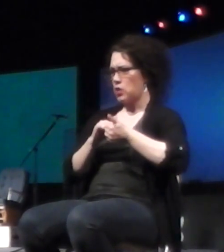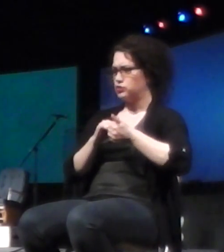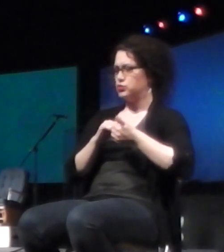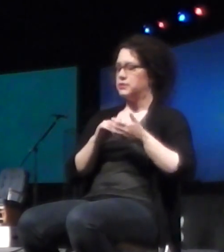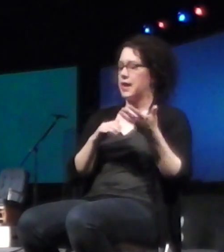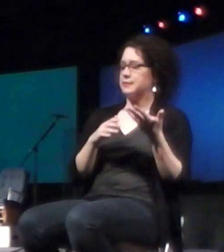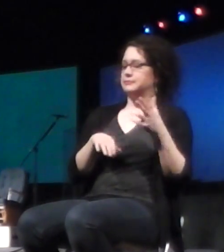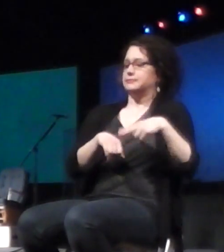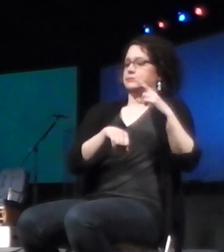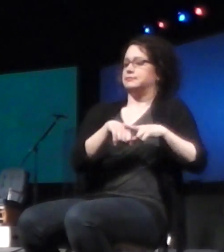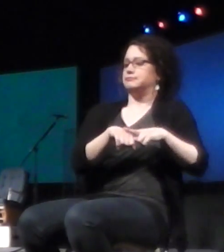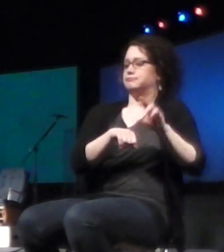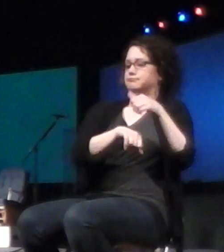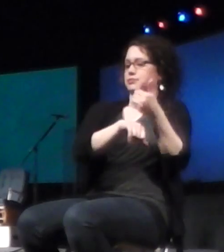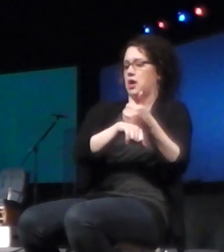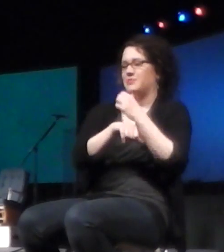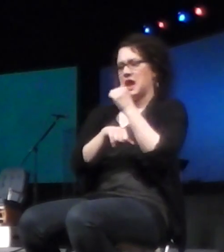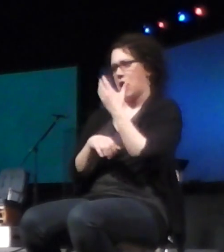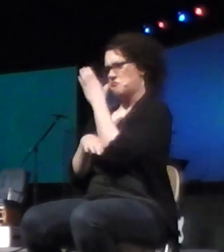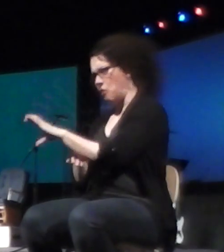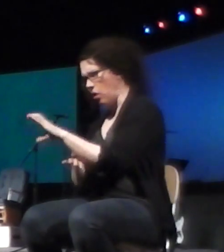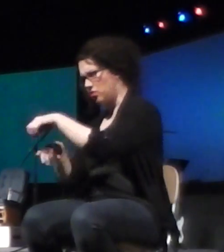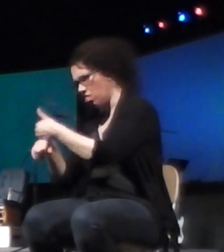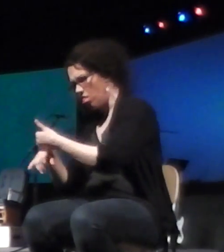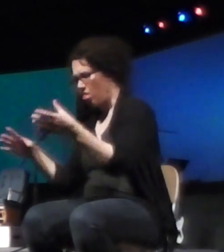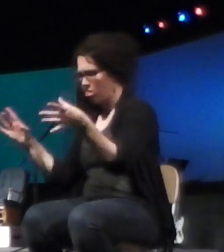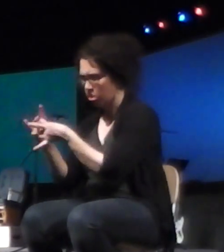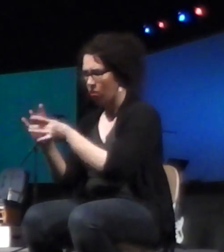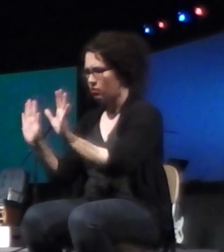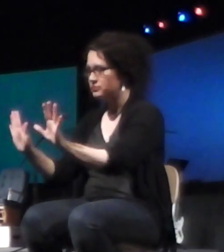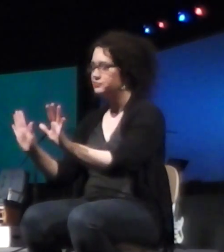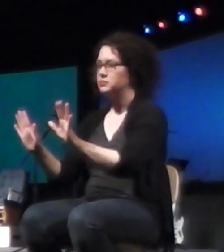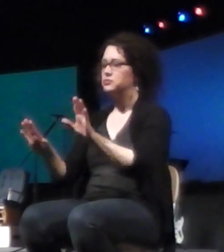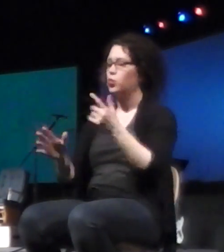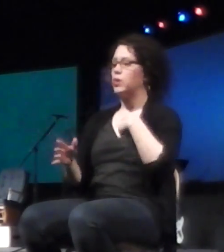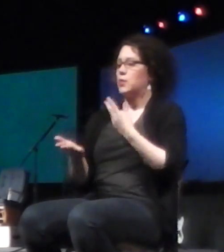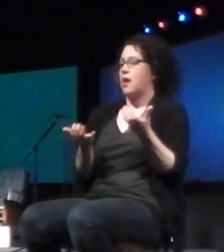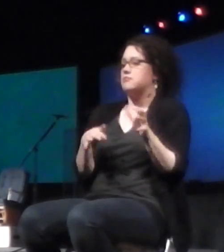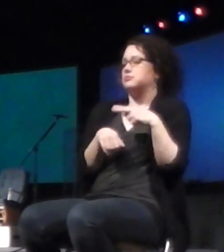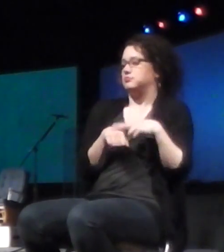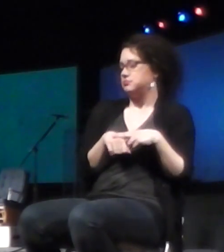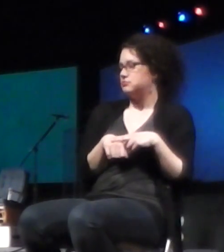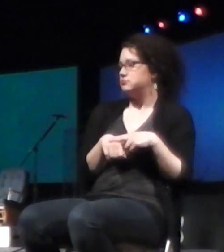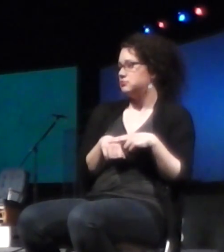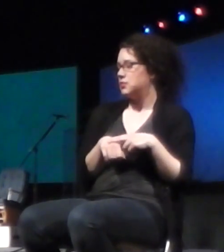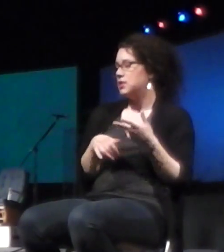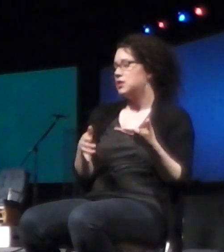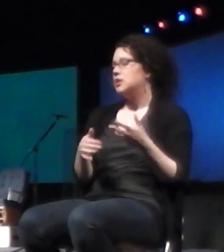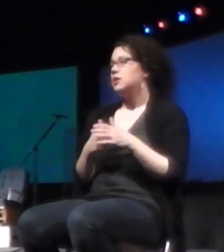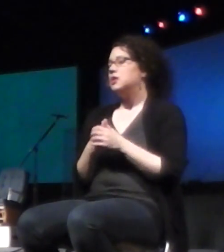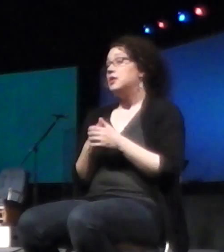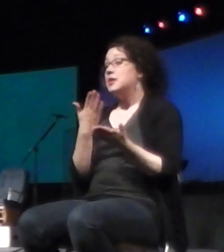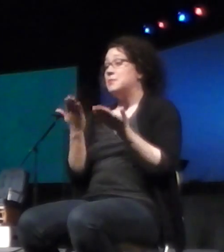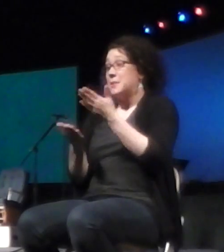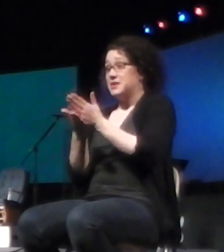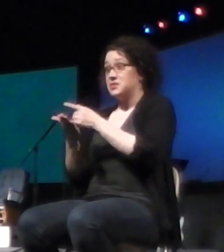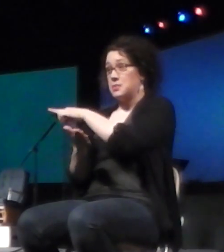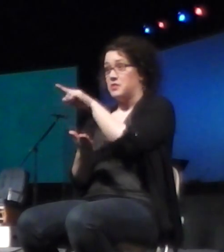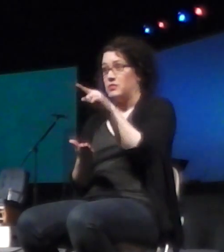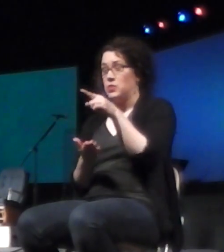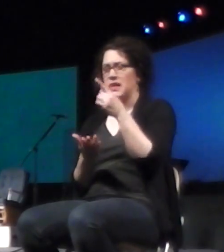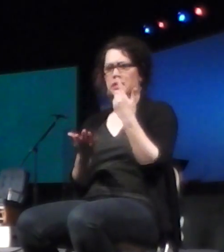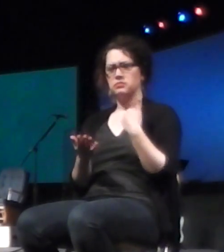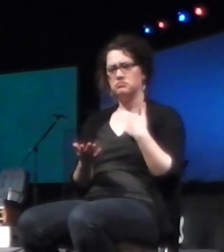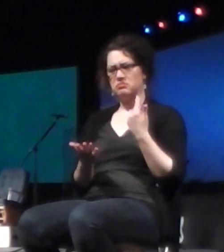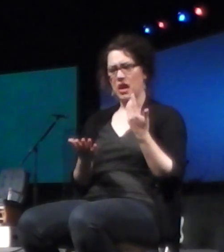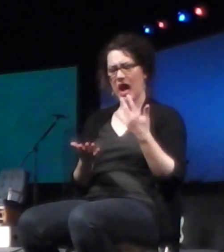right? We want it to happen as much as it can just organically, how God would just direct you. But there might be some of you here today who would say, I'm feeling God stir